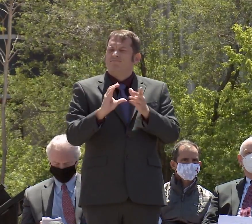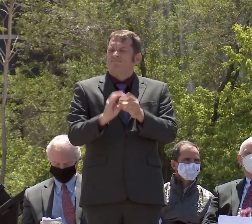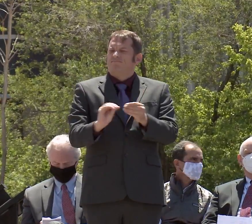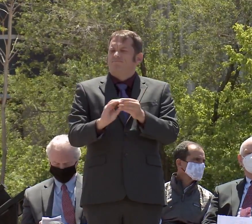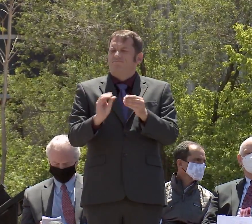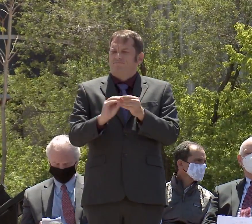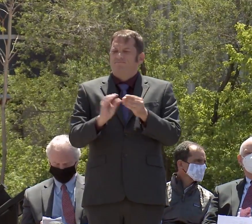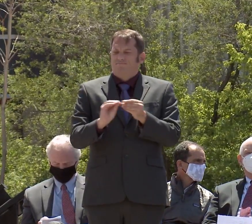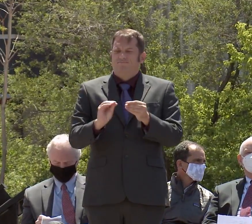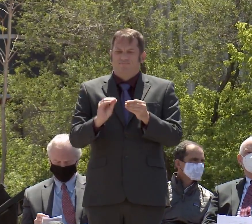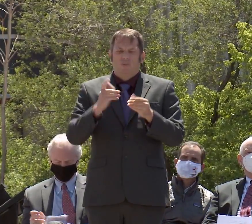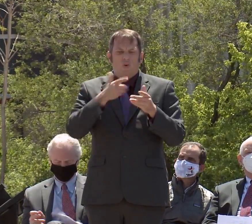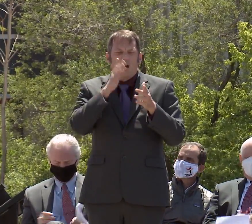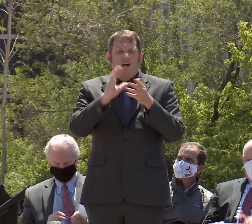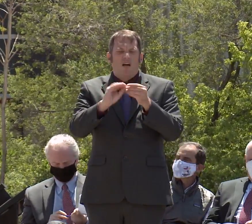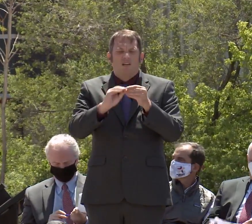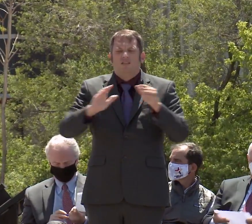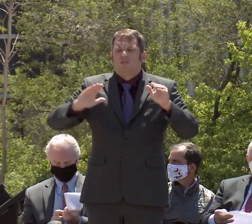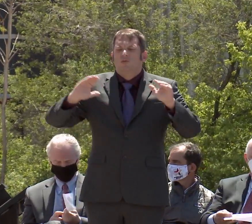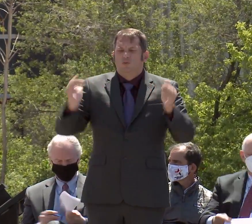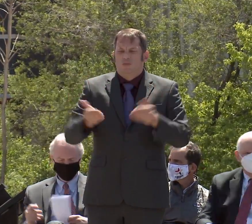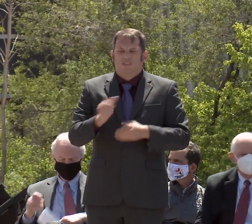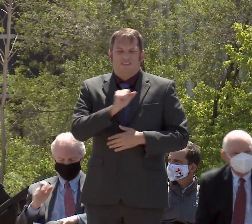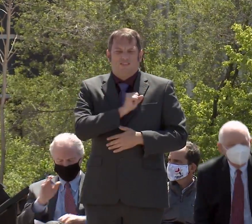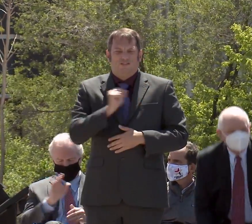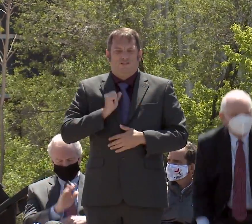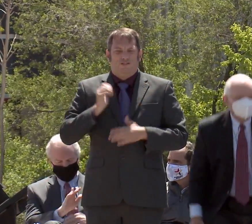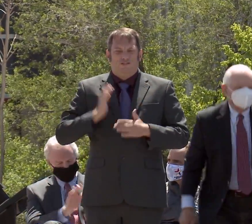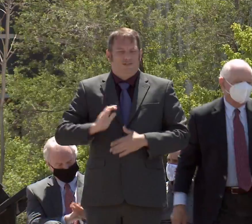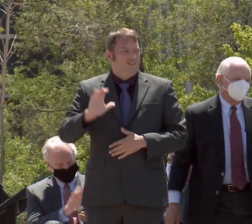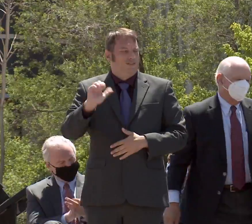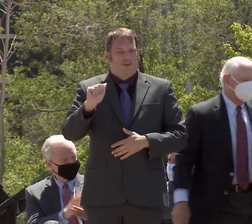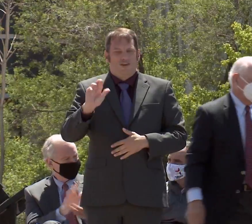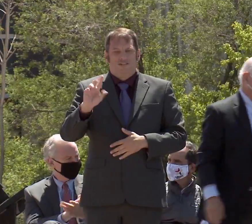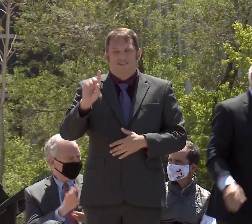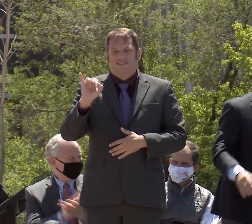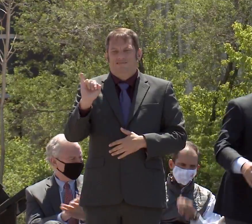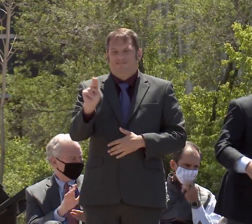introductions, Senator Ben Cardin.